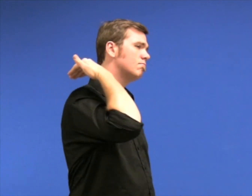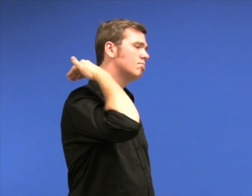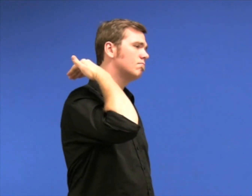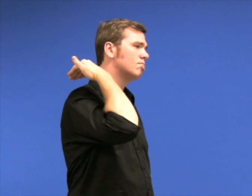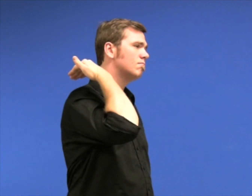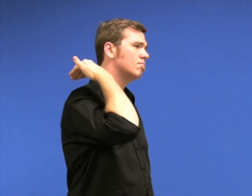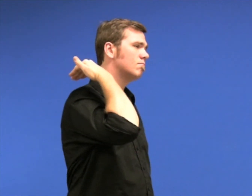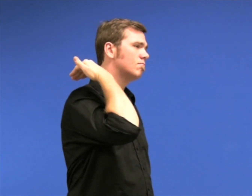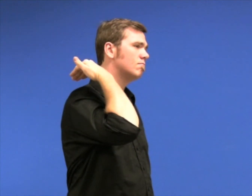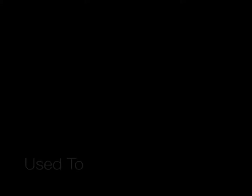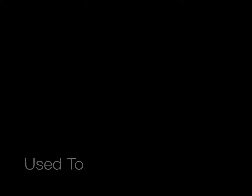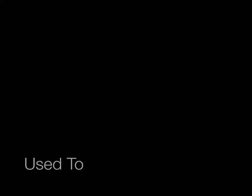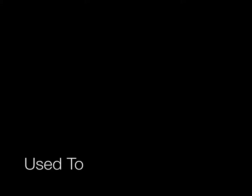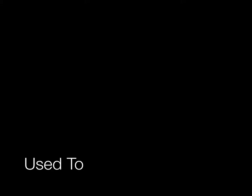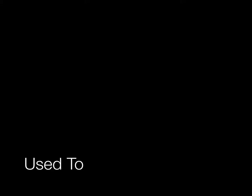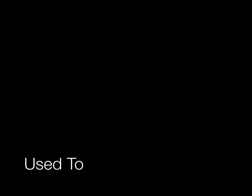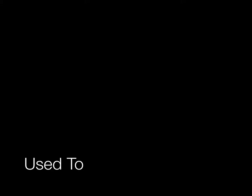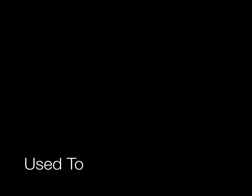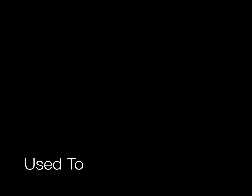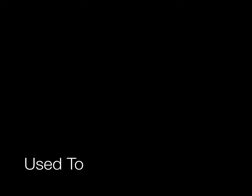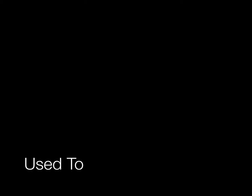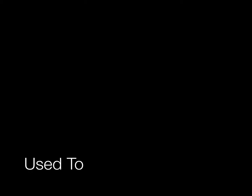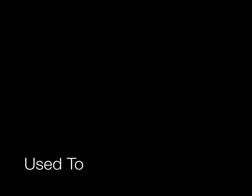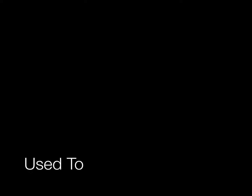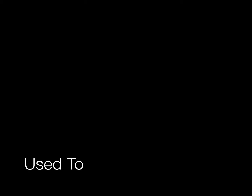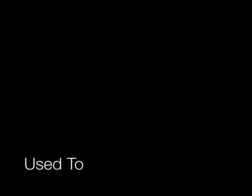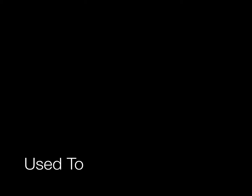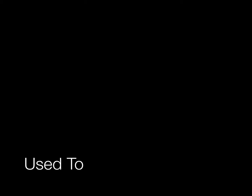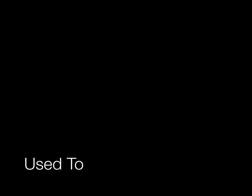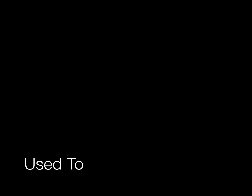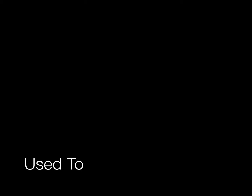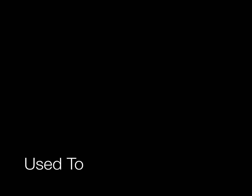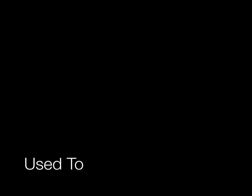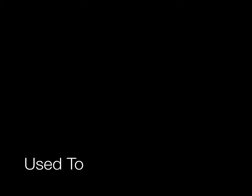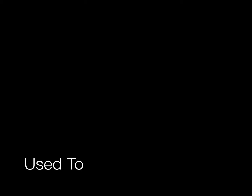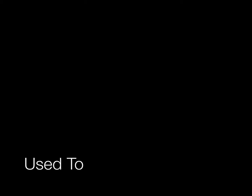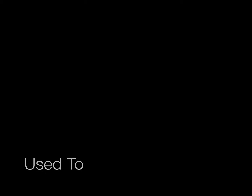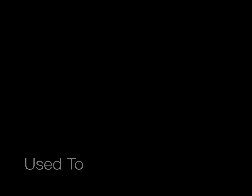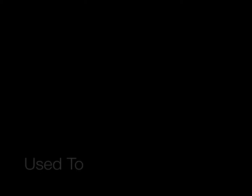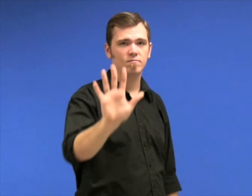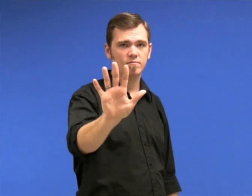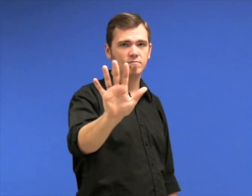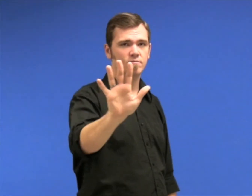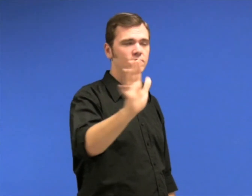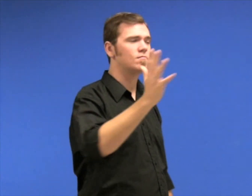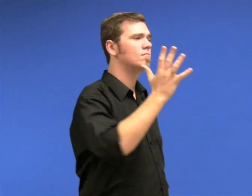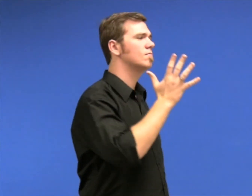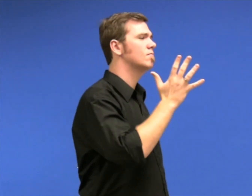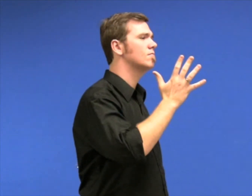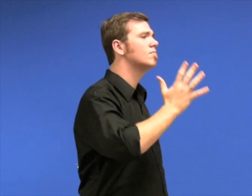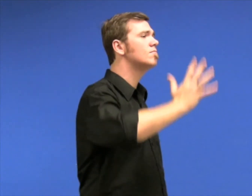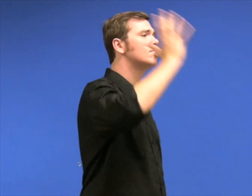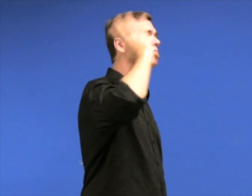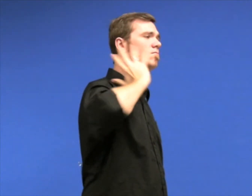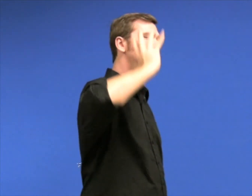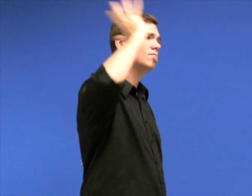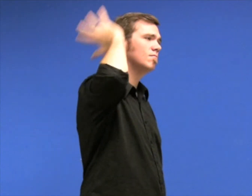Past. All right, our next sign is used to. Like you used to do something is used to.